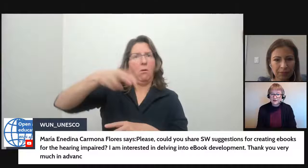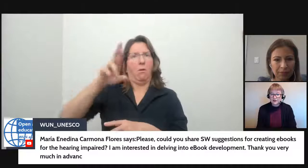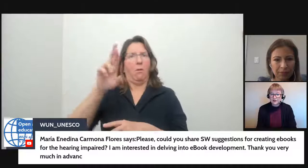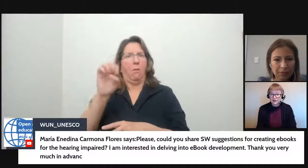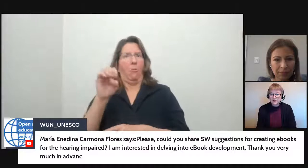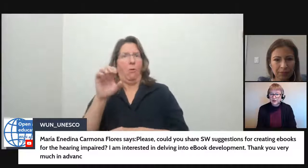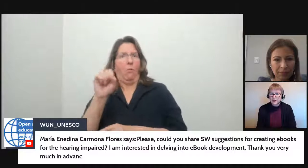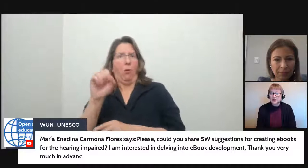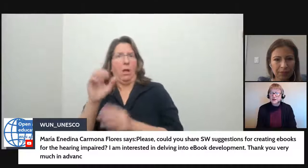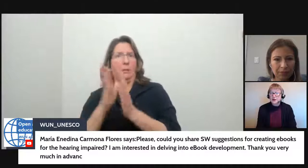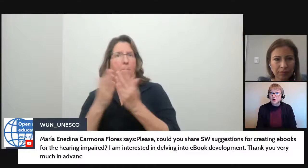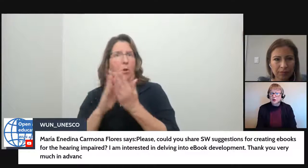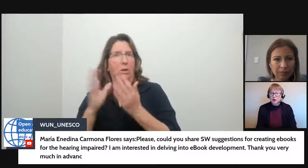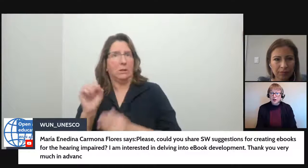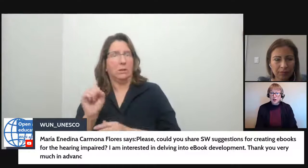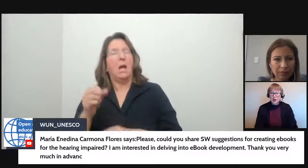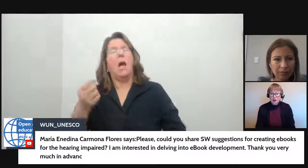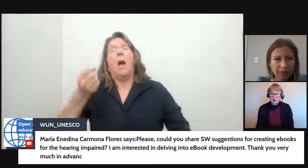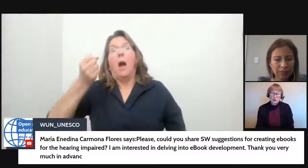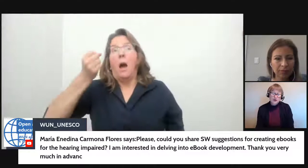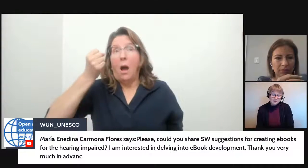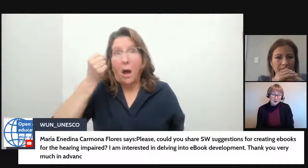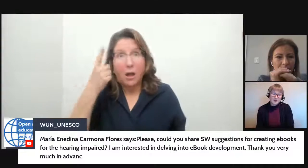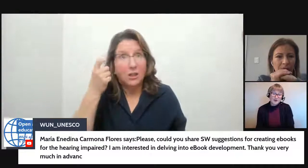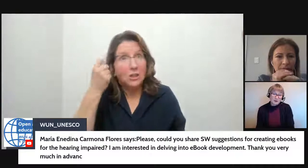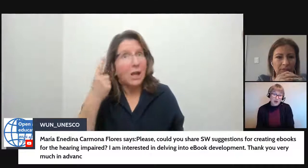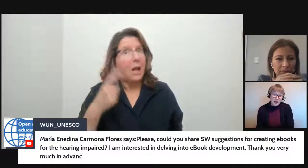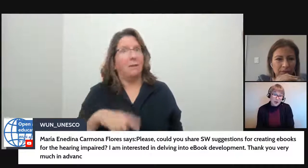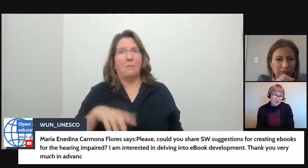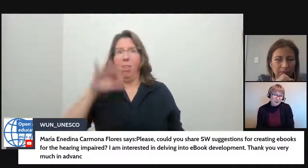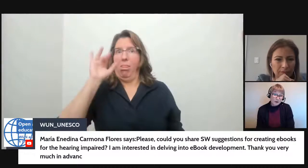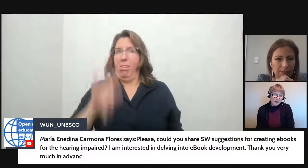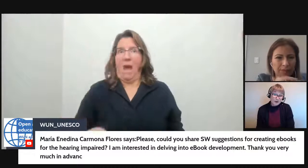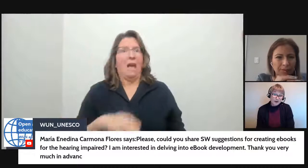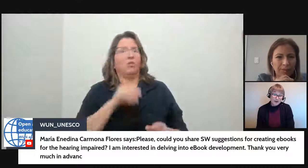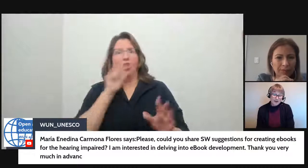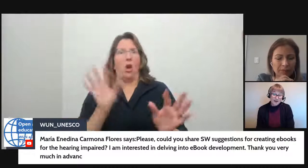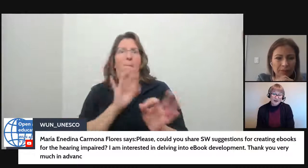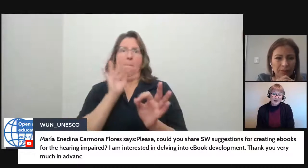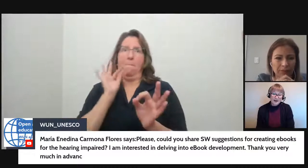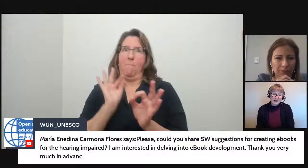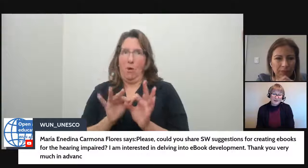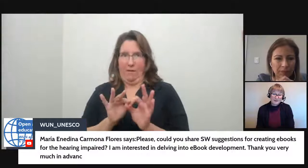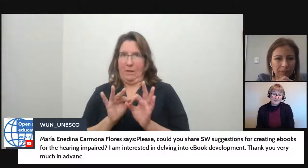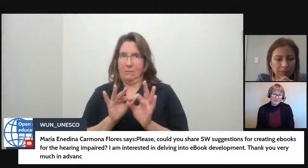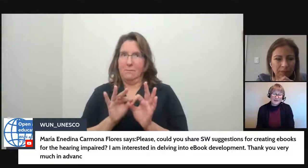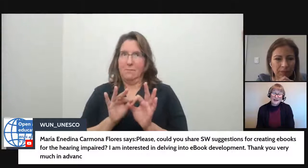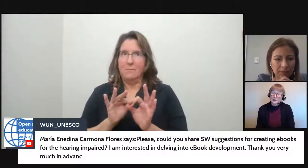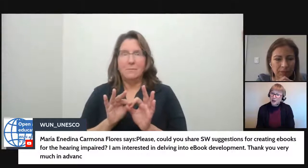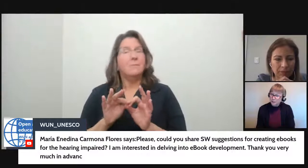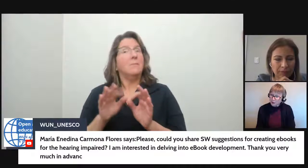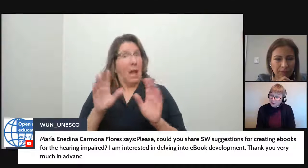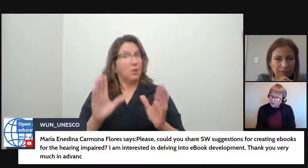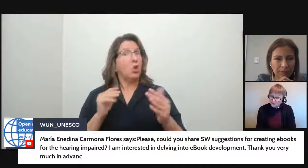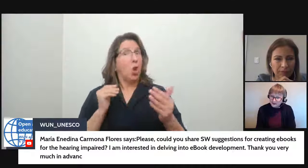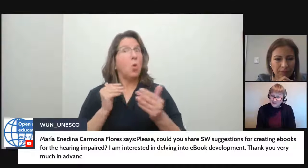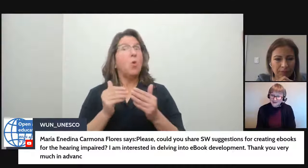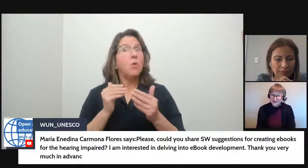and other institutions. So Pressbooks is what I would recommend. It's